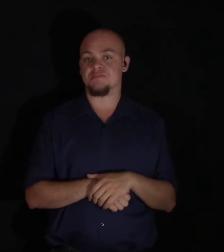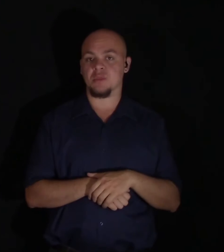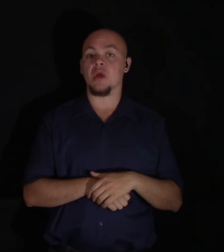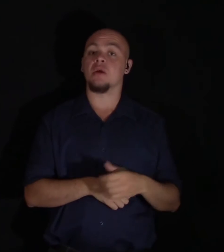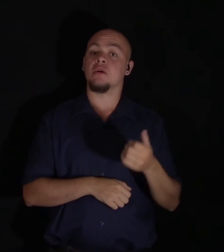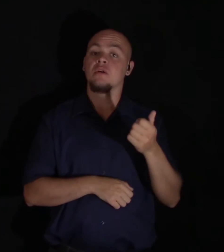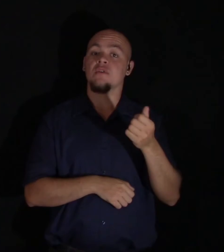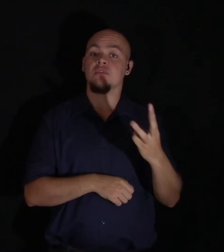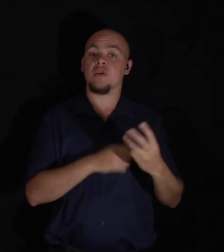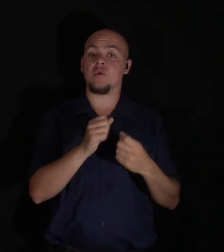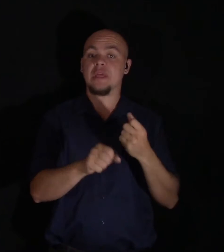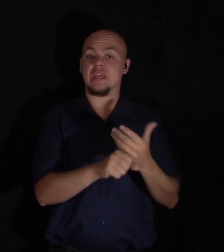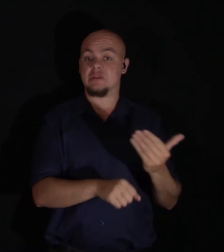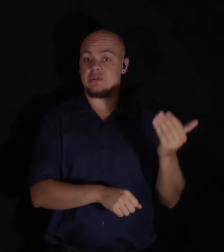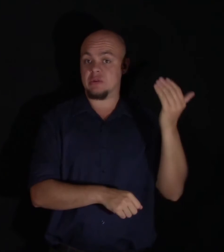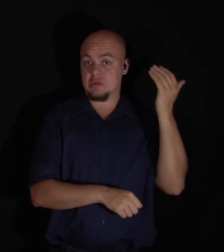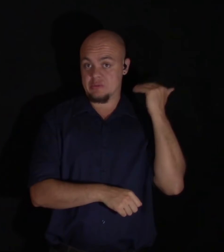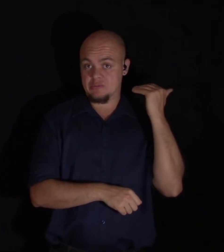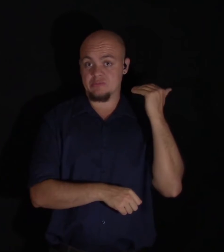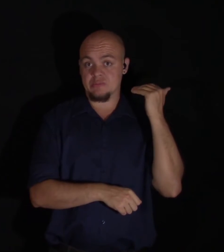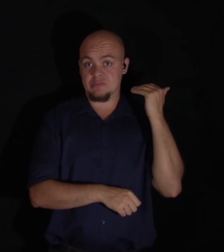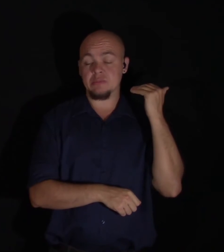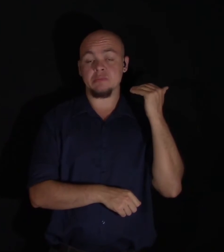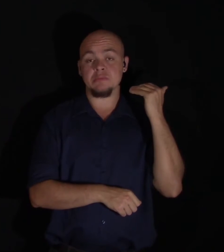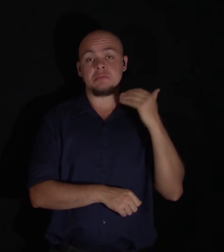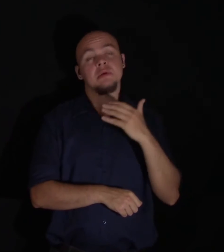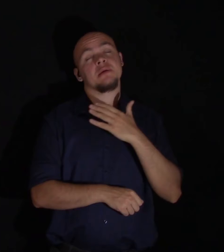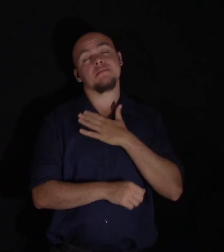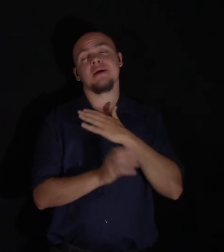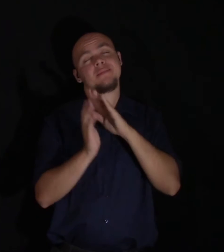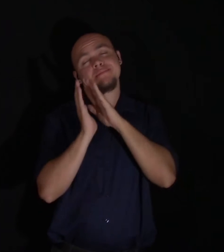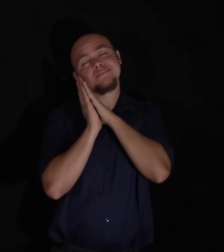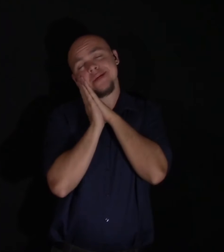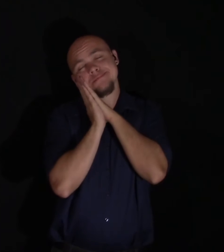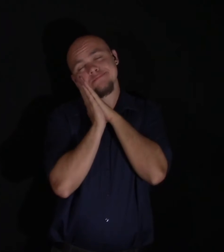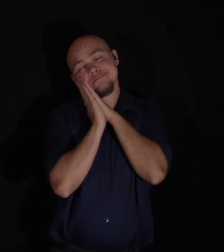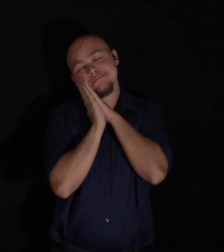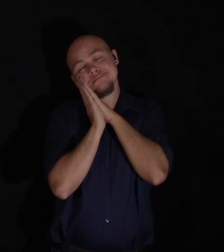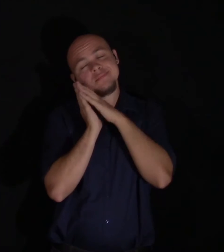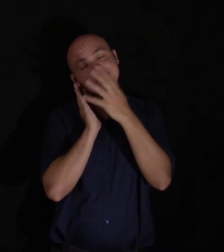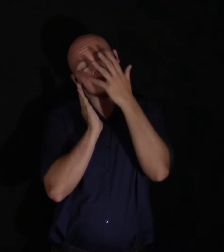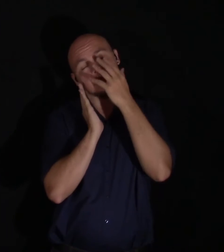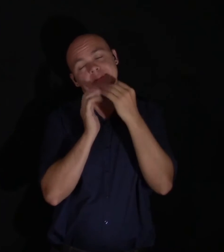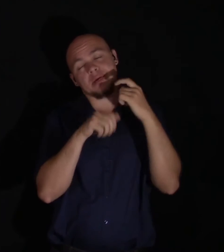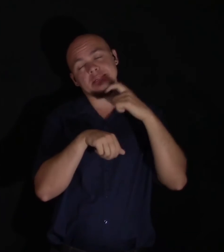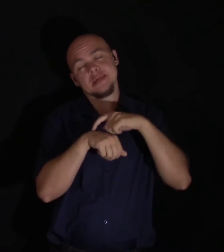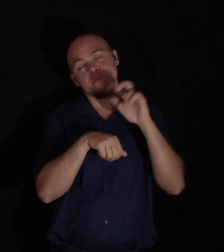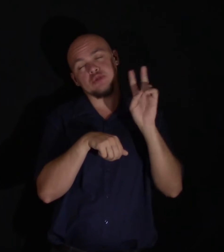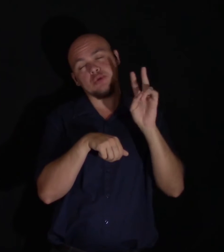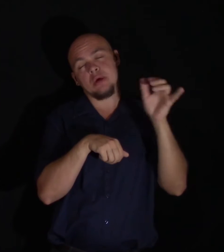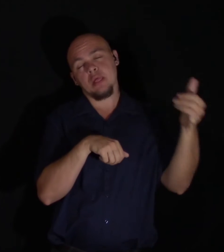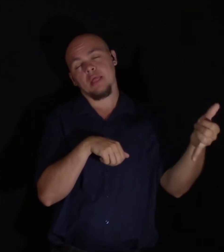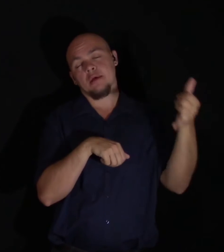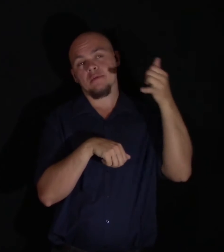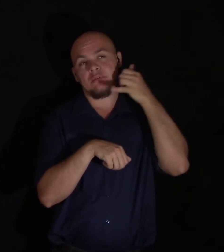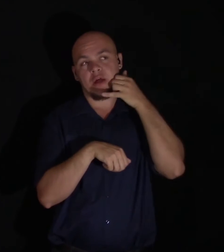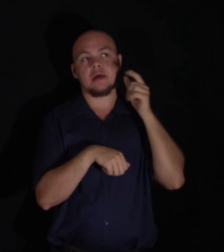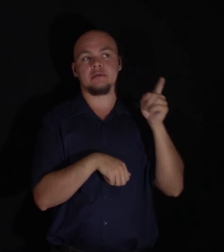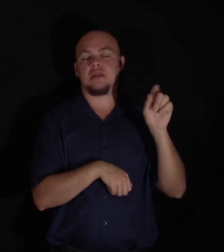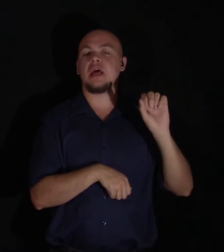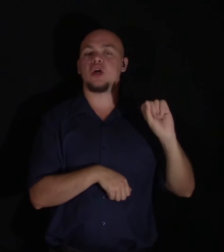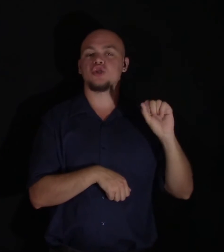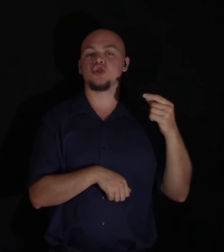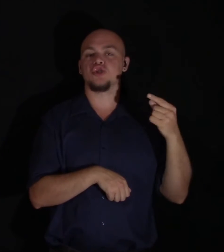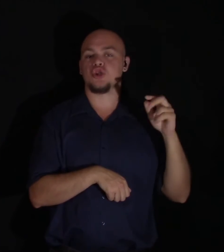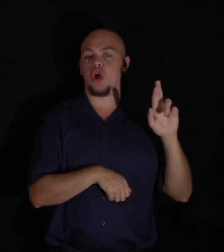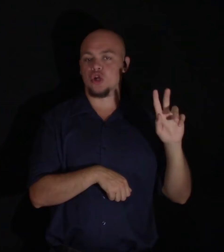back, I was sleeping soundly in my bed about 2 a.m. I get a phone call from a sergeant,